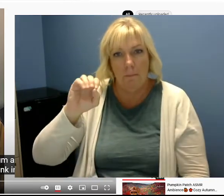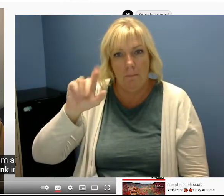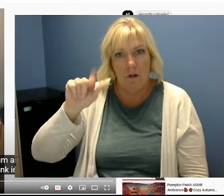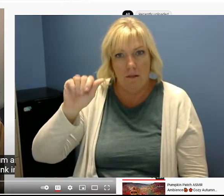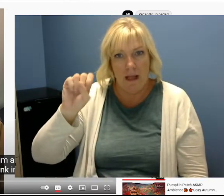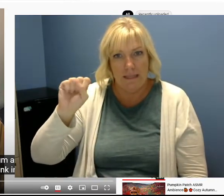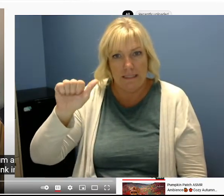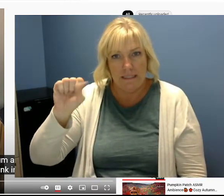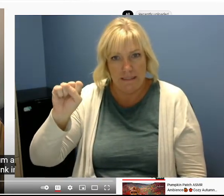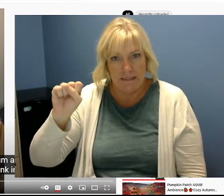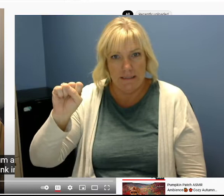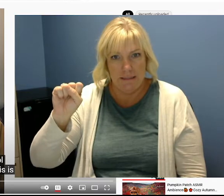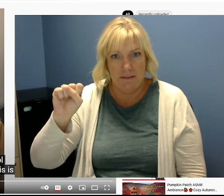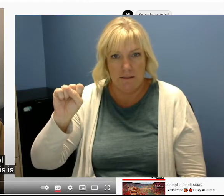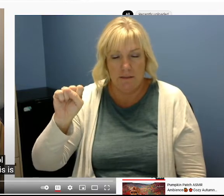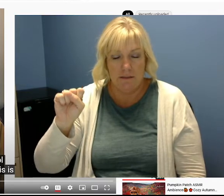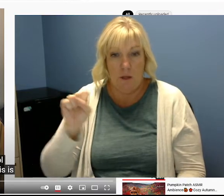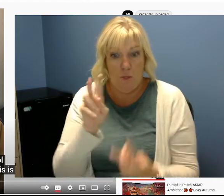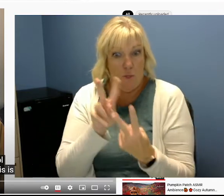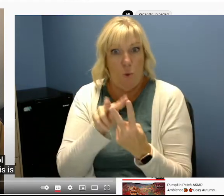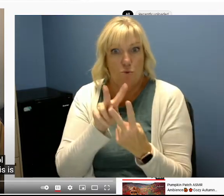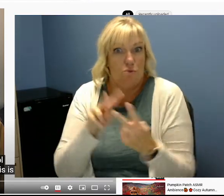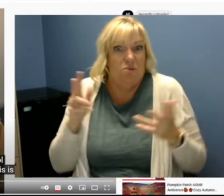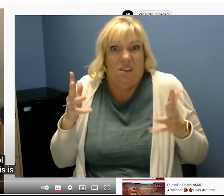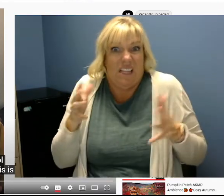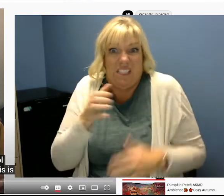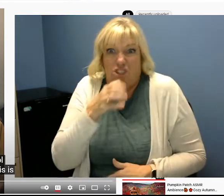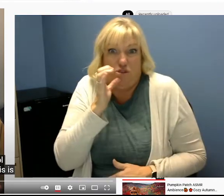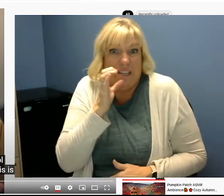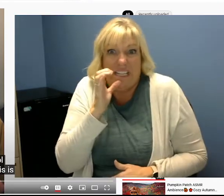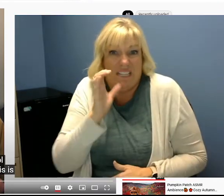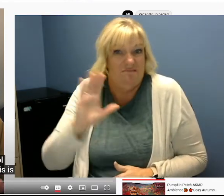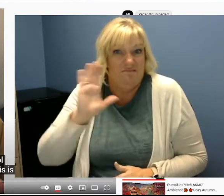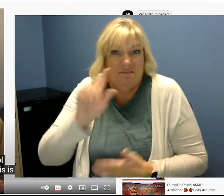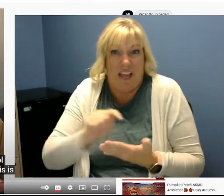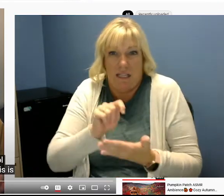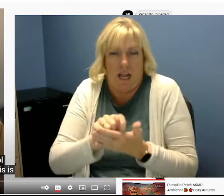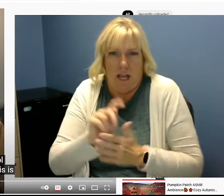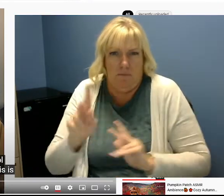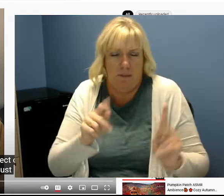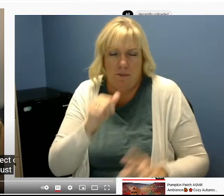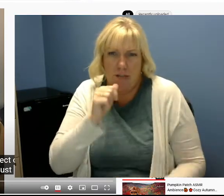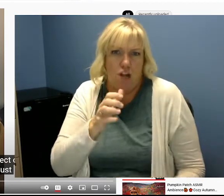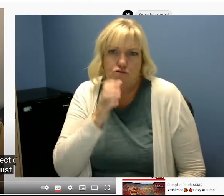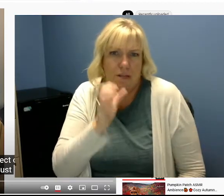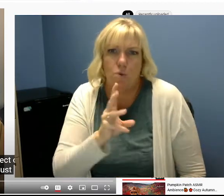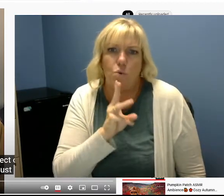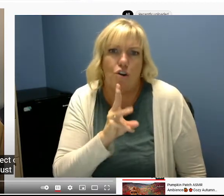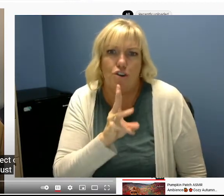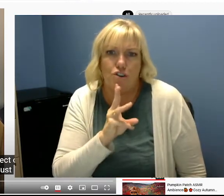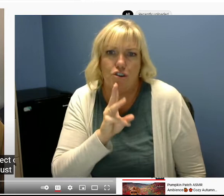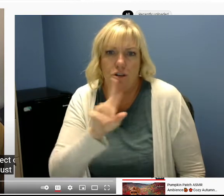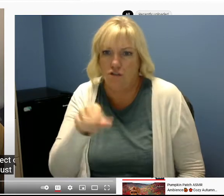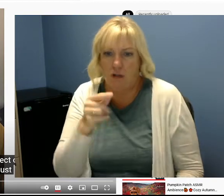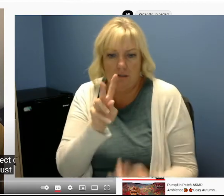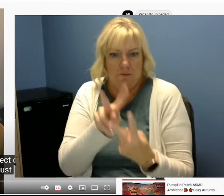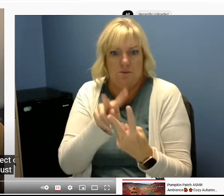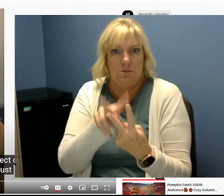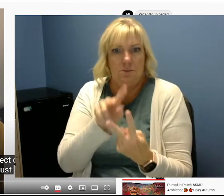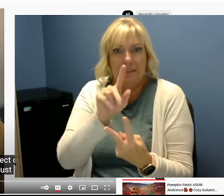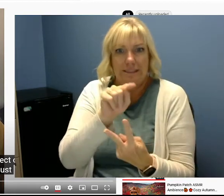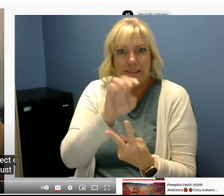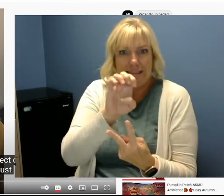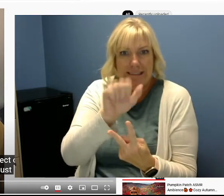much this is what you drink in the colonies: tea and alcohol. You don't drink the water. So this is going to have a pretty big effect on